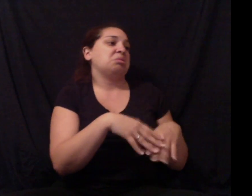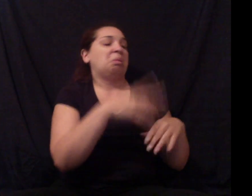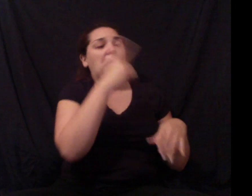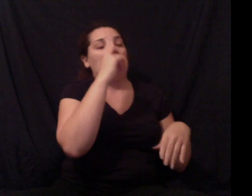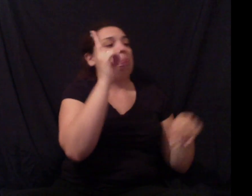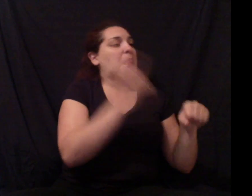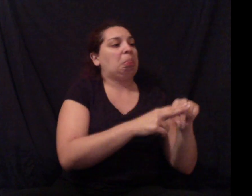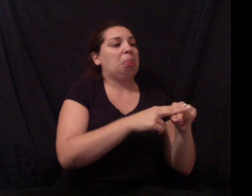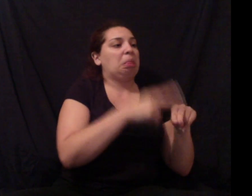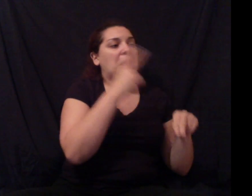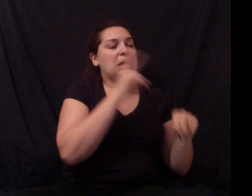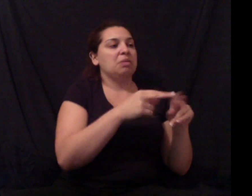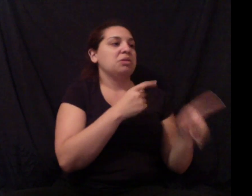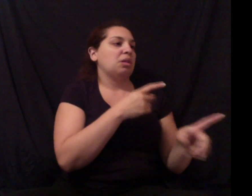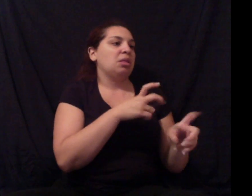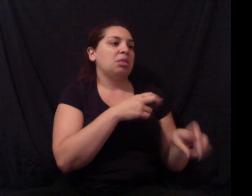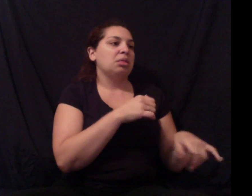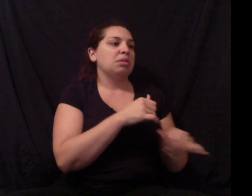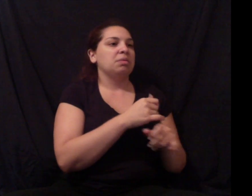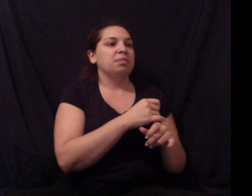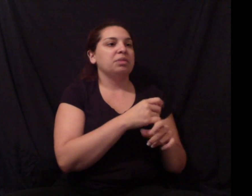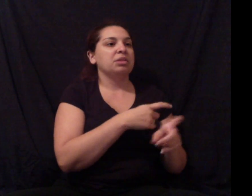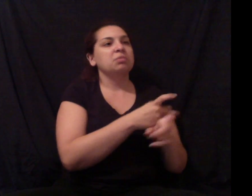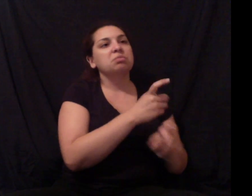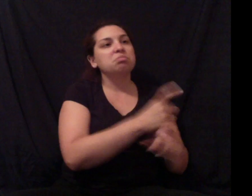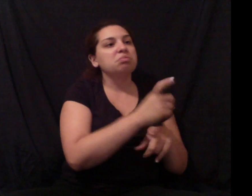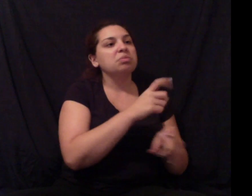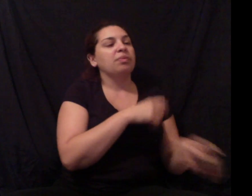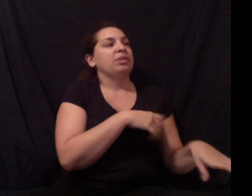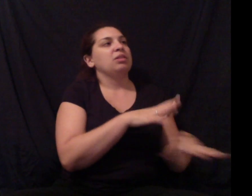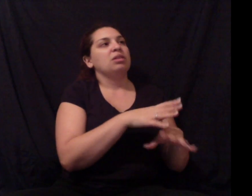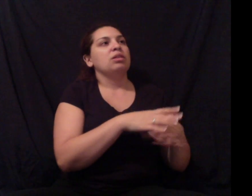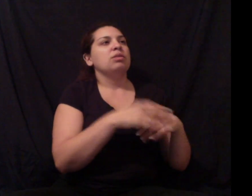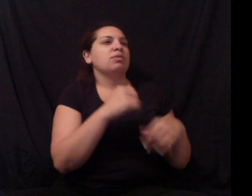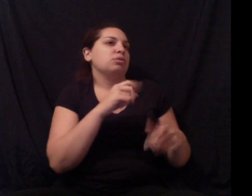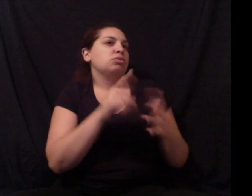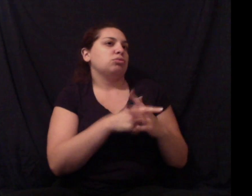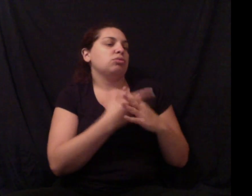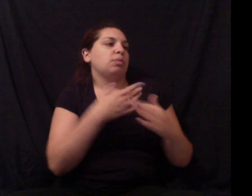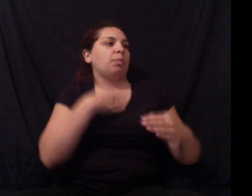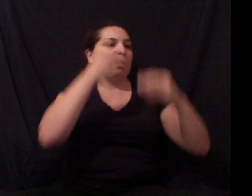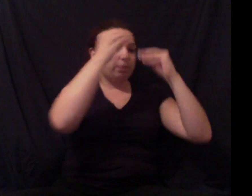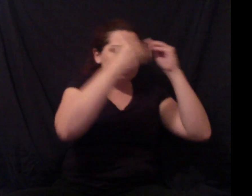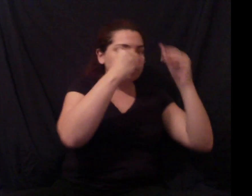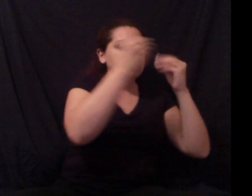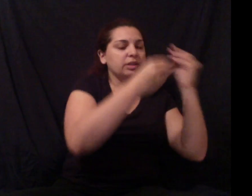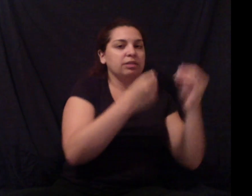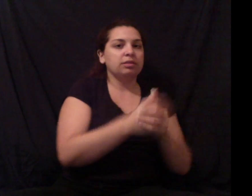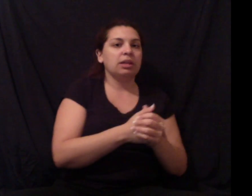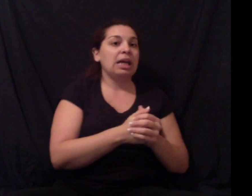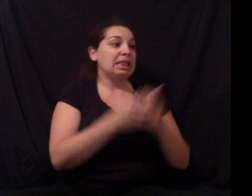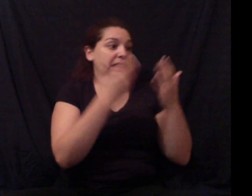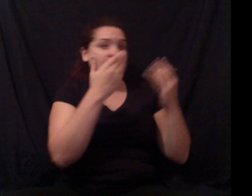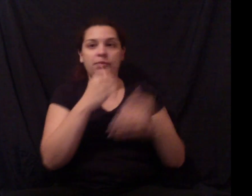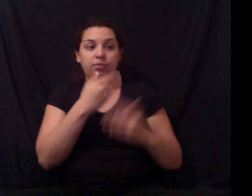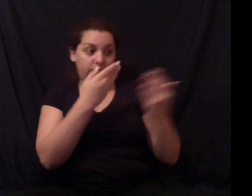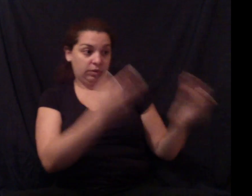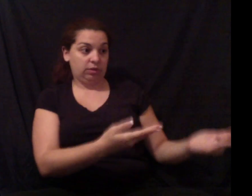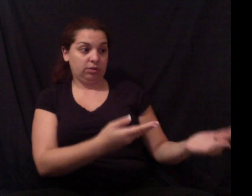kind of goofy, but it was enough to kind of get my wheels rolling, I guess you could say. From this, Smooth McGroove was born. It